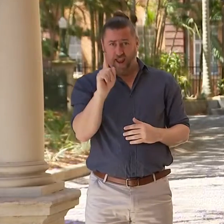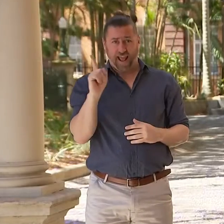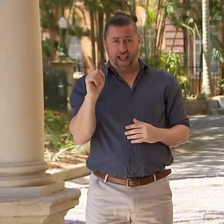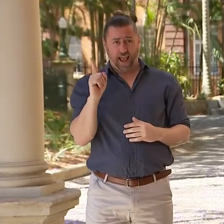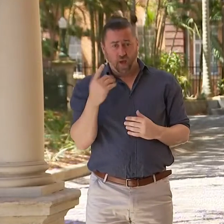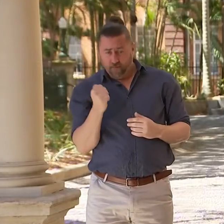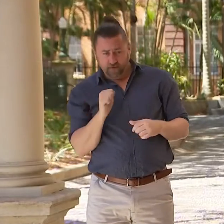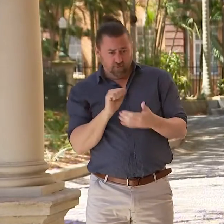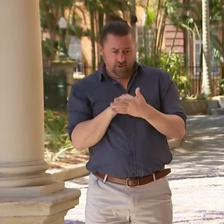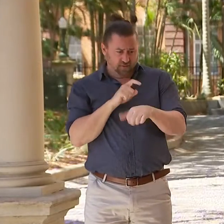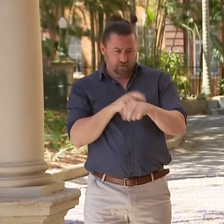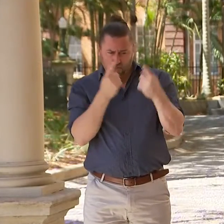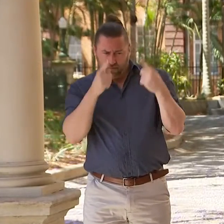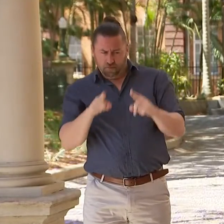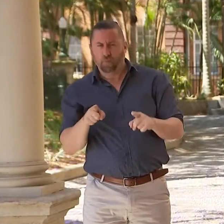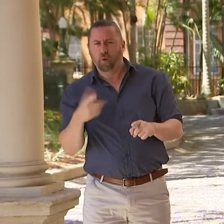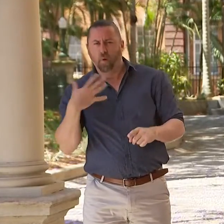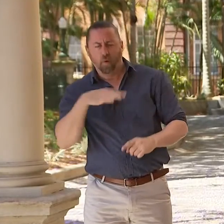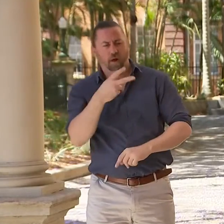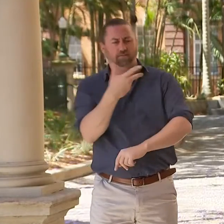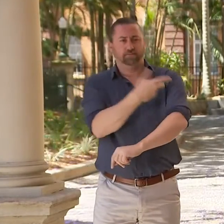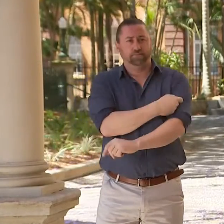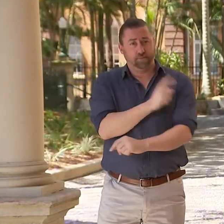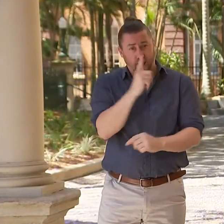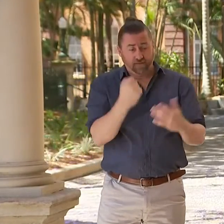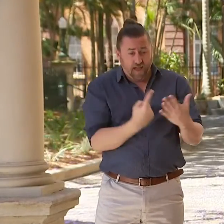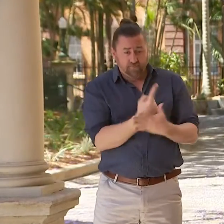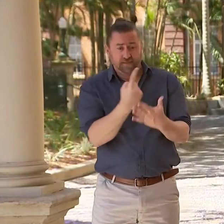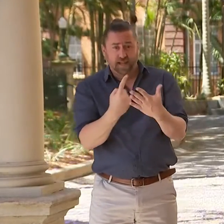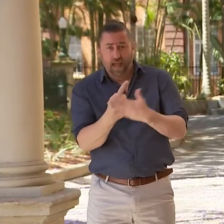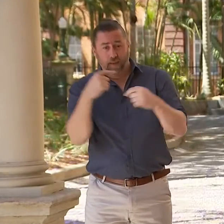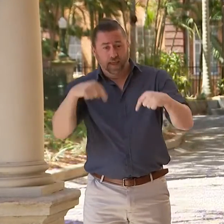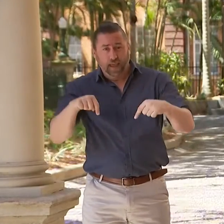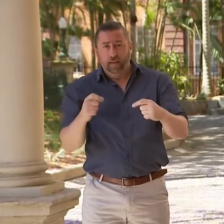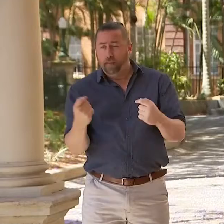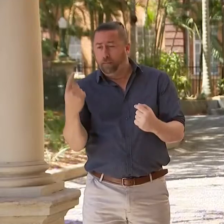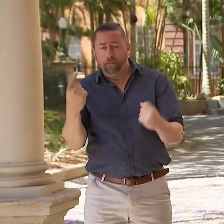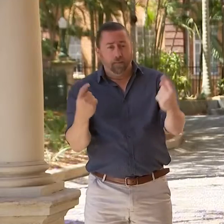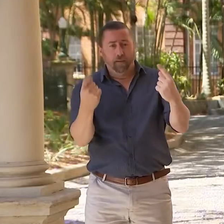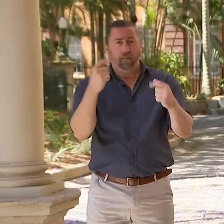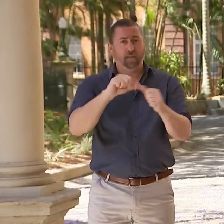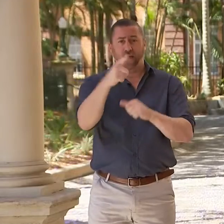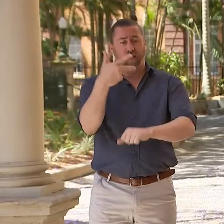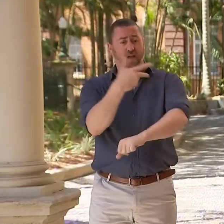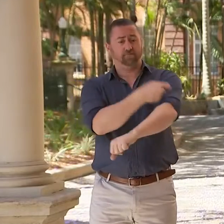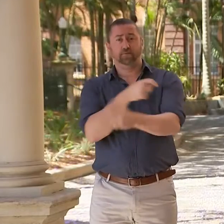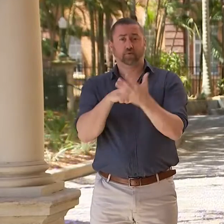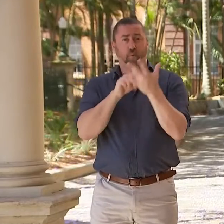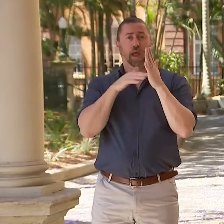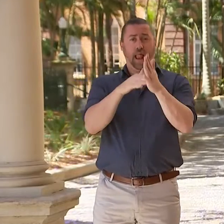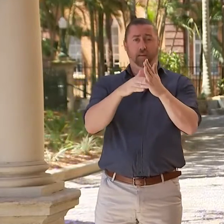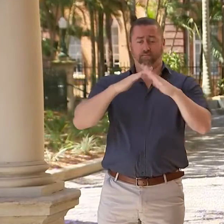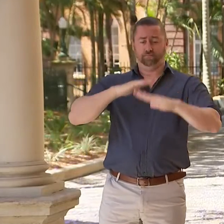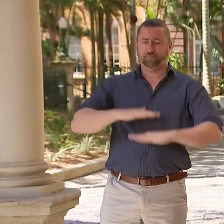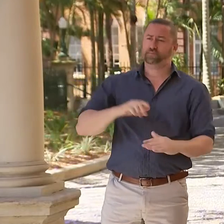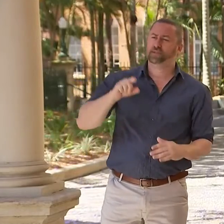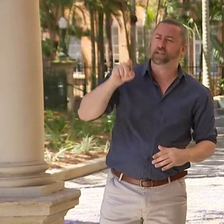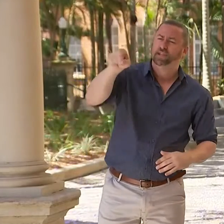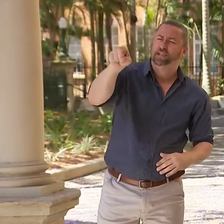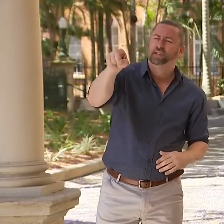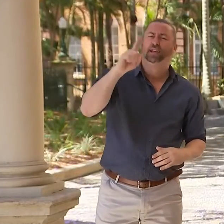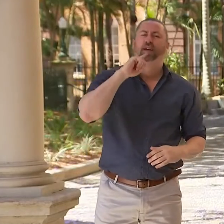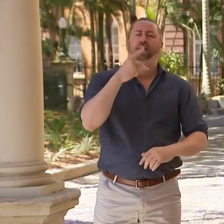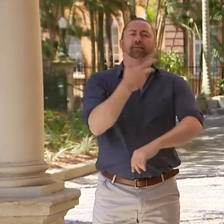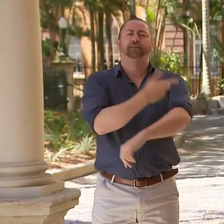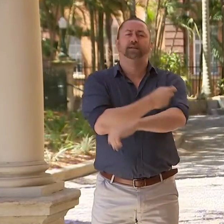and more incursions of the virus into Queensland, to get yourself fully protected. So thank you for that question. Vaccinations for